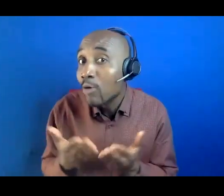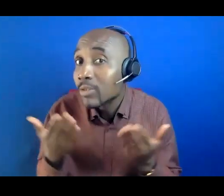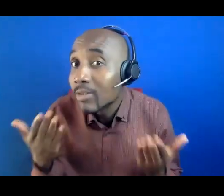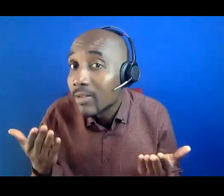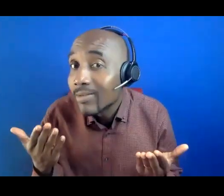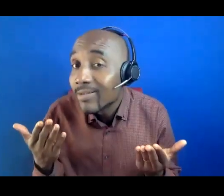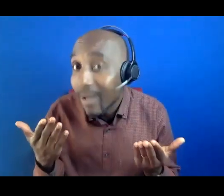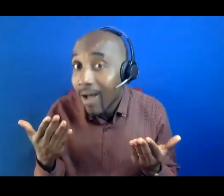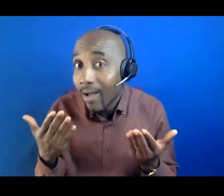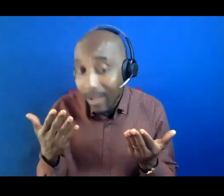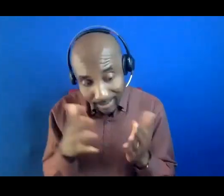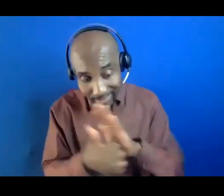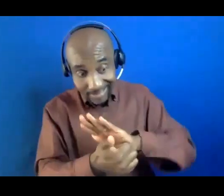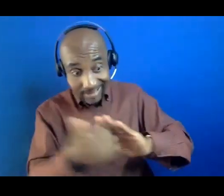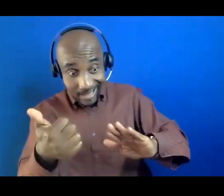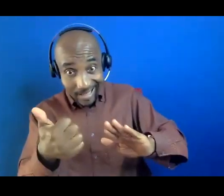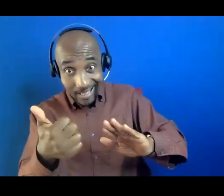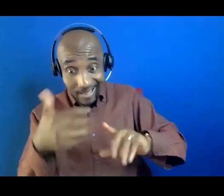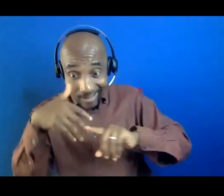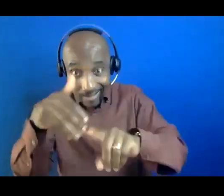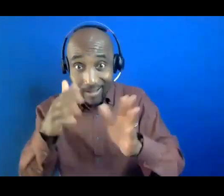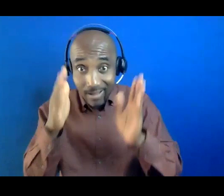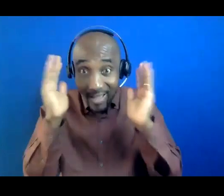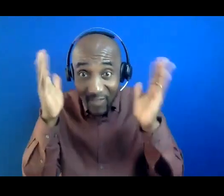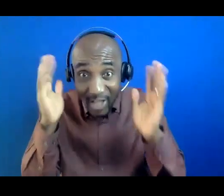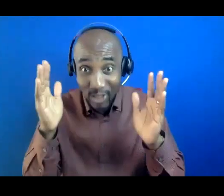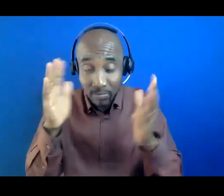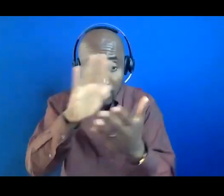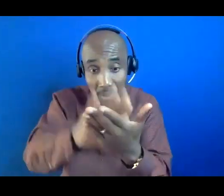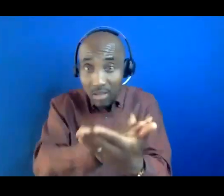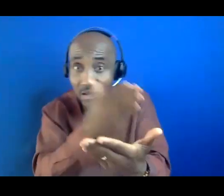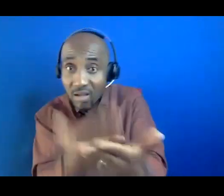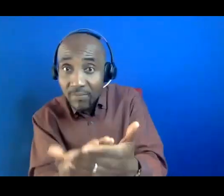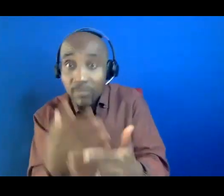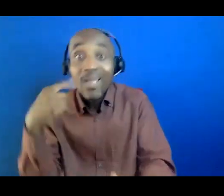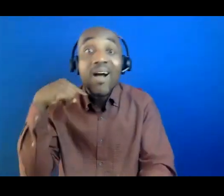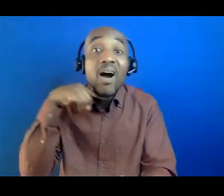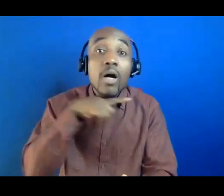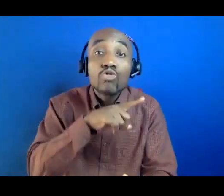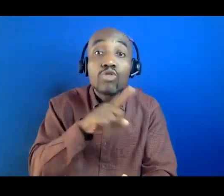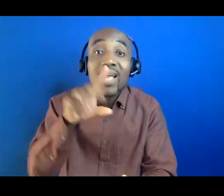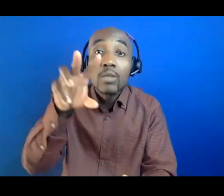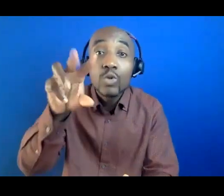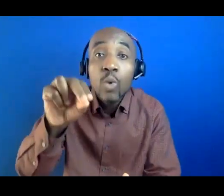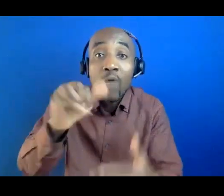tool for evangelism. It has been translated into 112 languages.